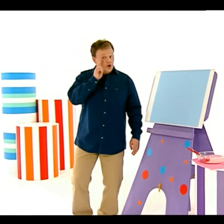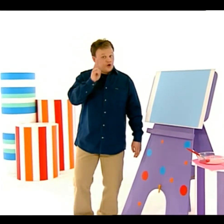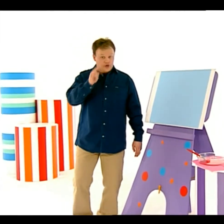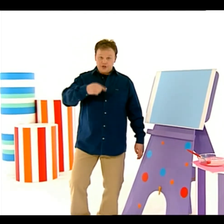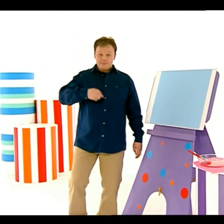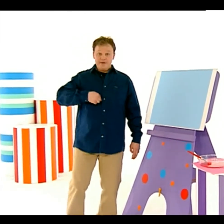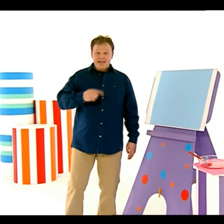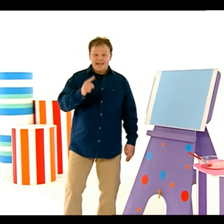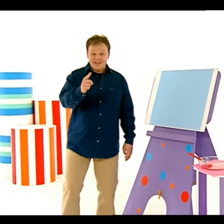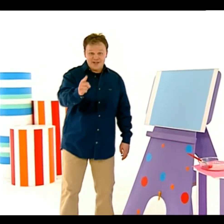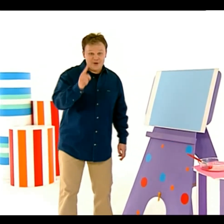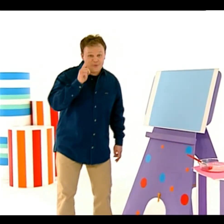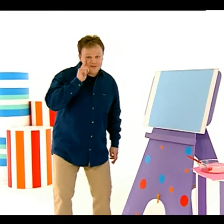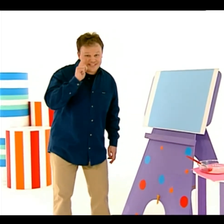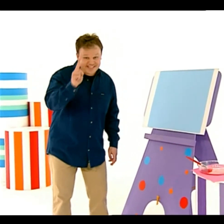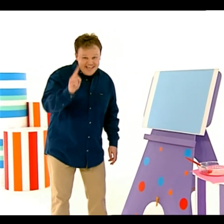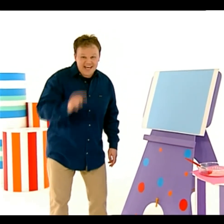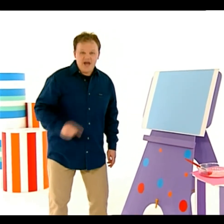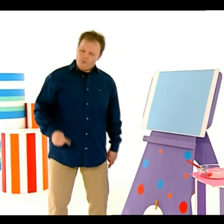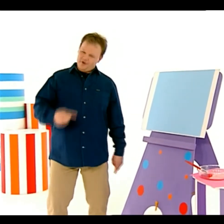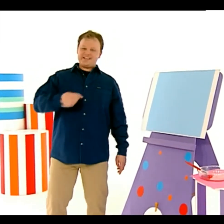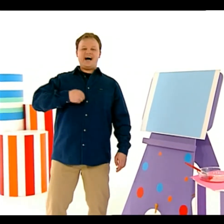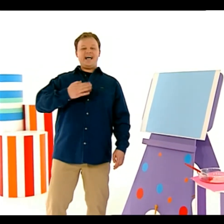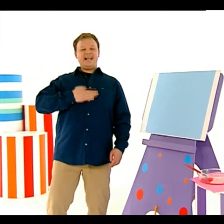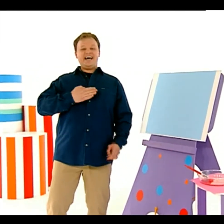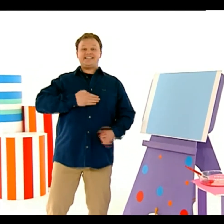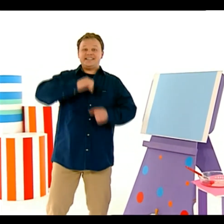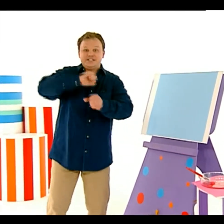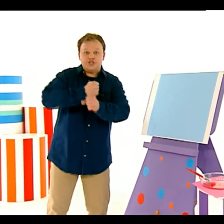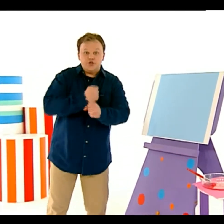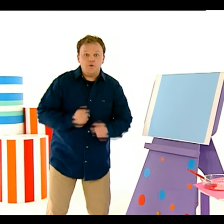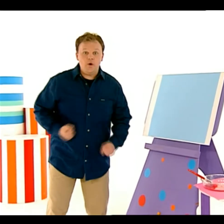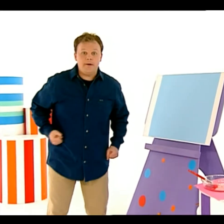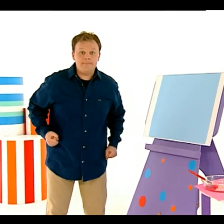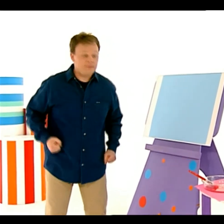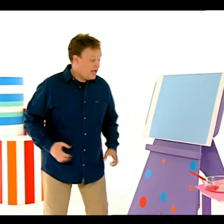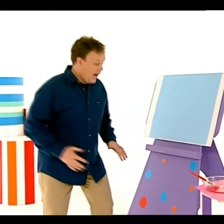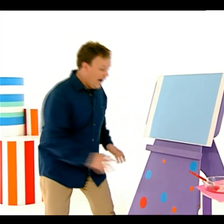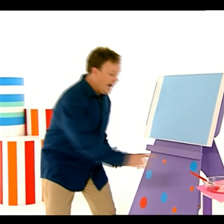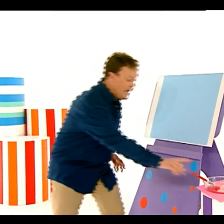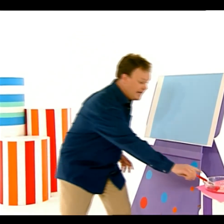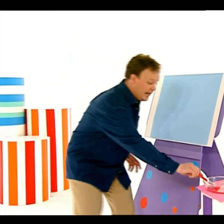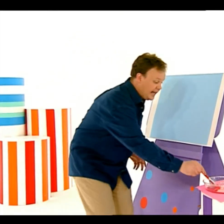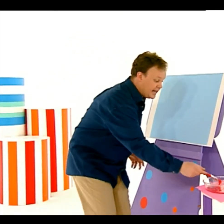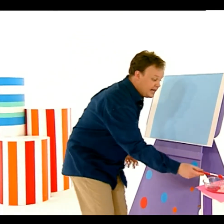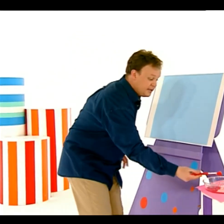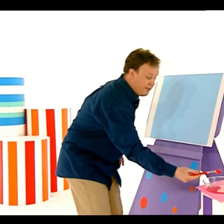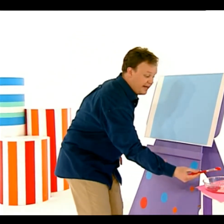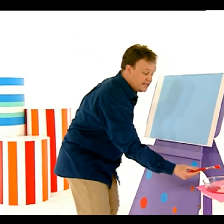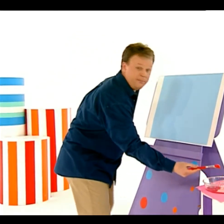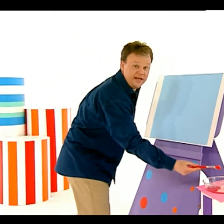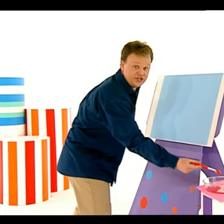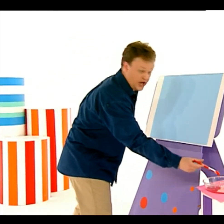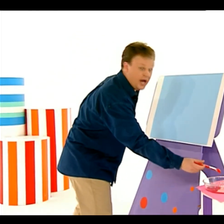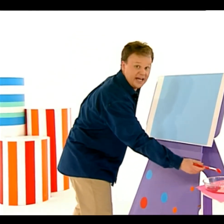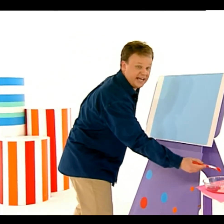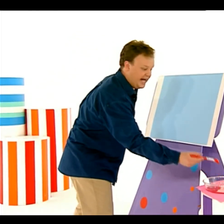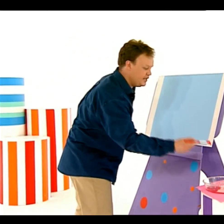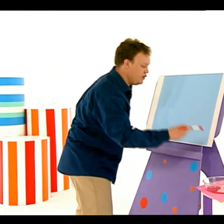Look at me and you will see what I like to do. I like to paint a picture. Can you